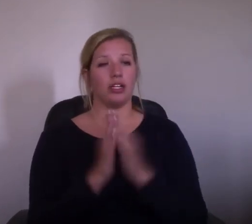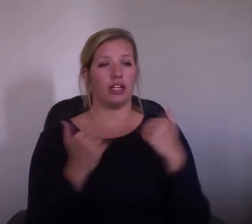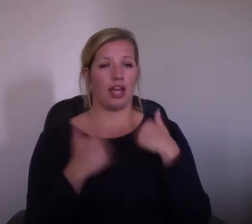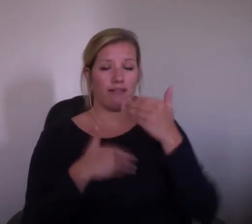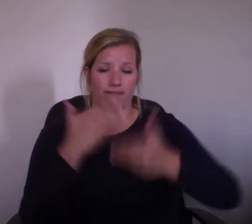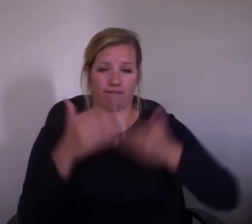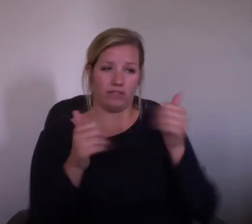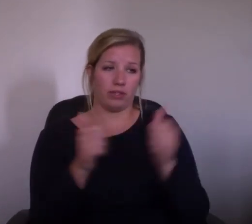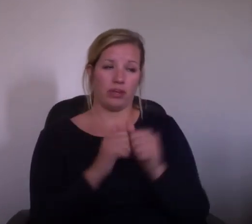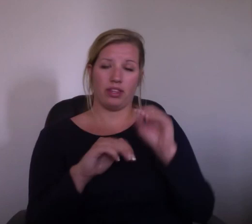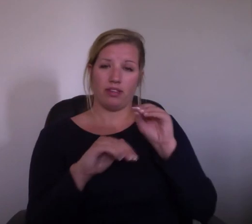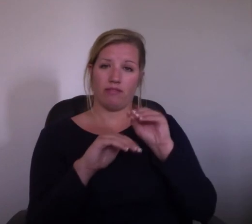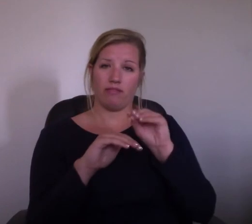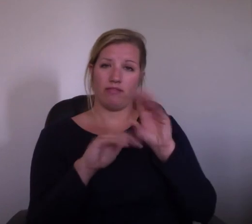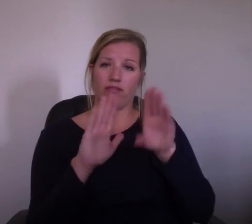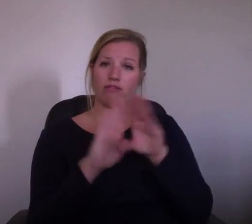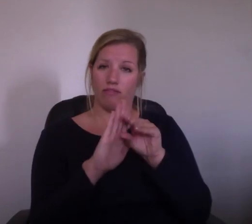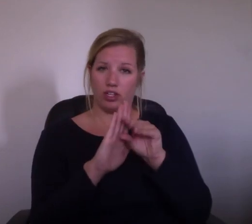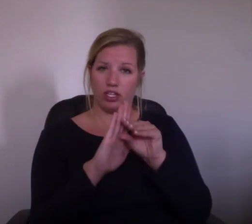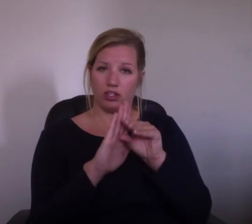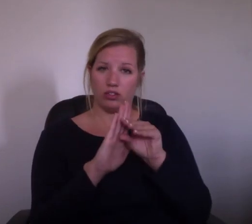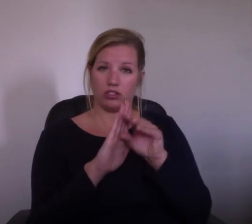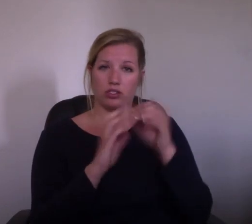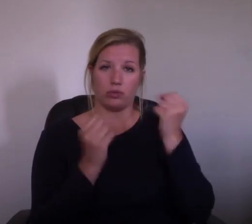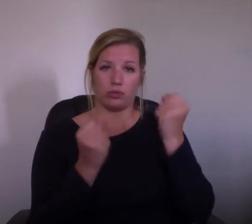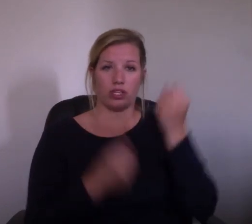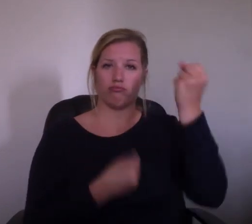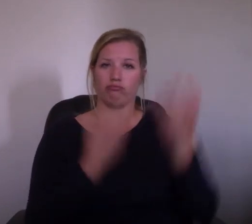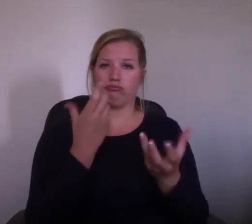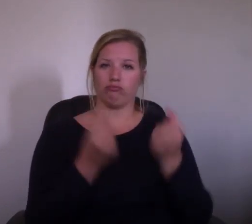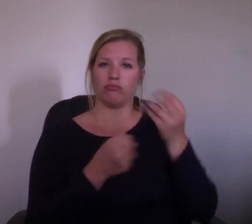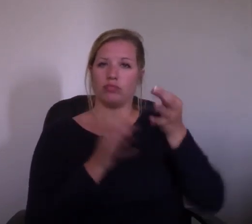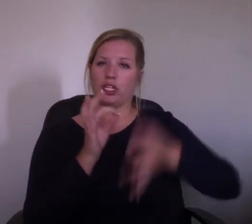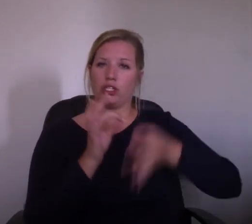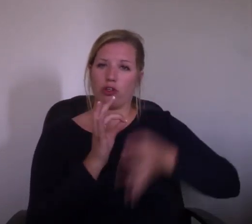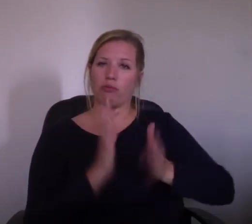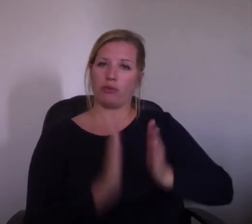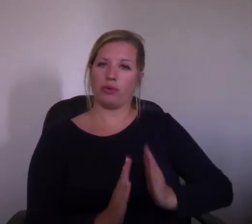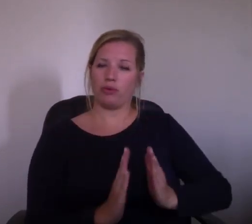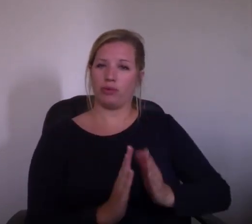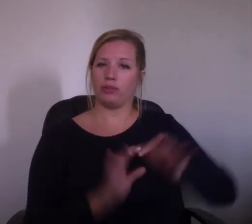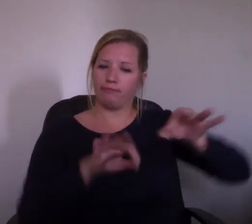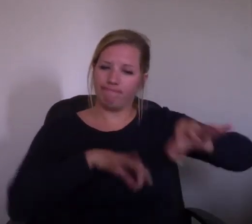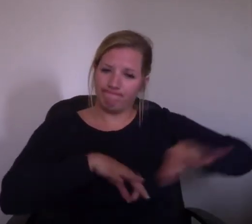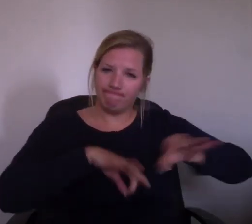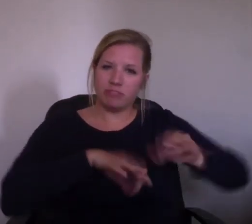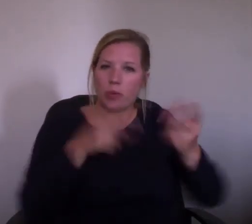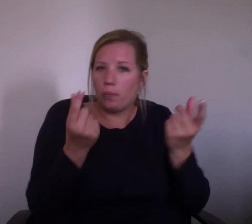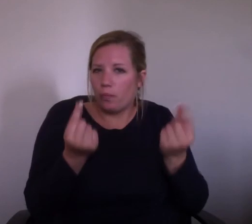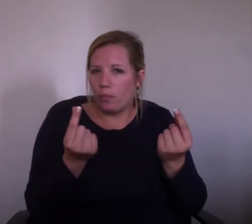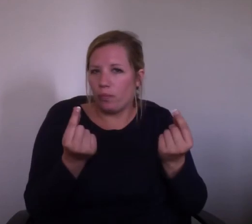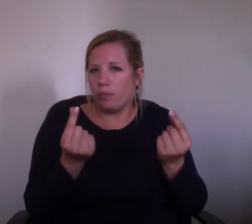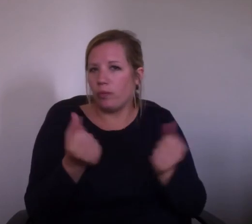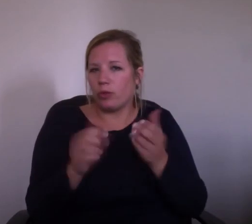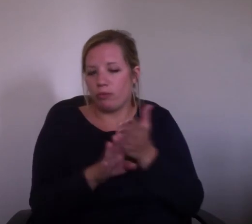videos with an American Sign Language interpreter describing exactly what you need to do before, during, and